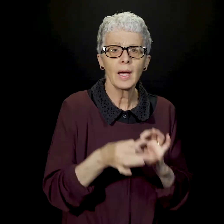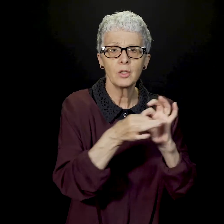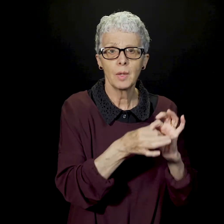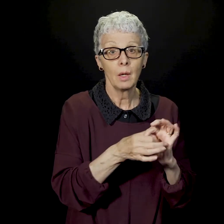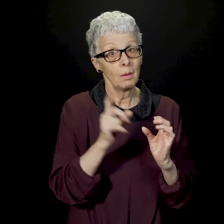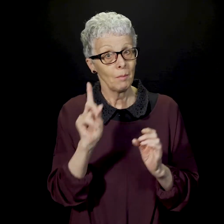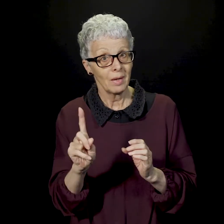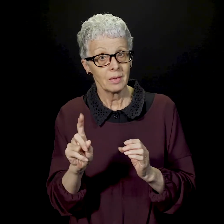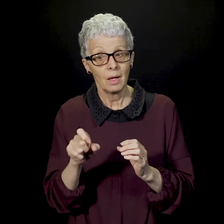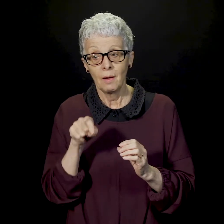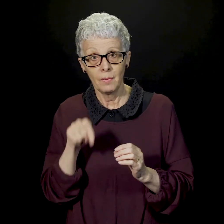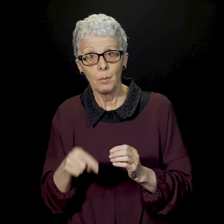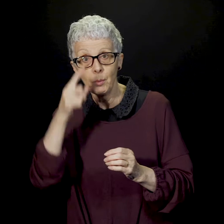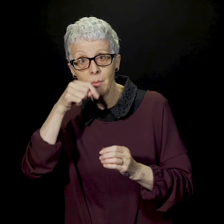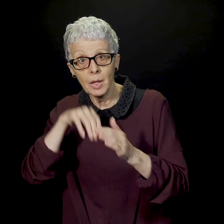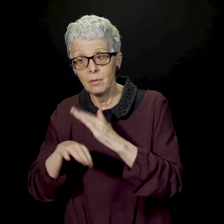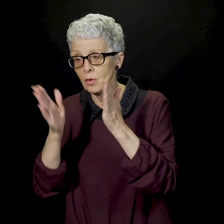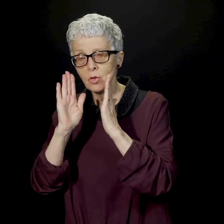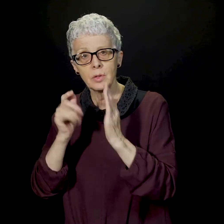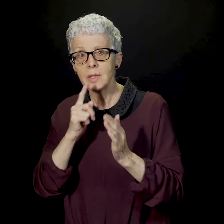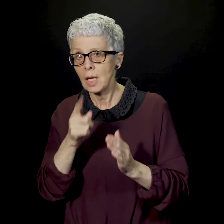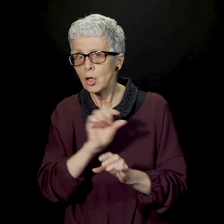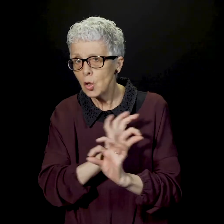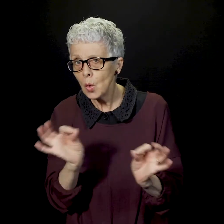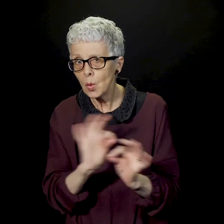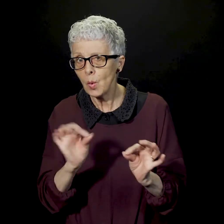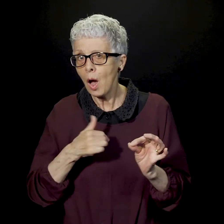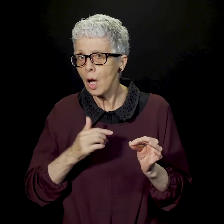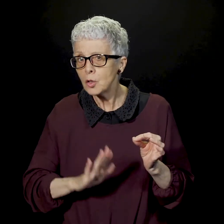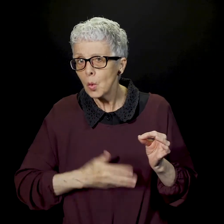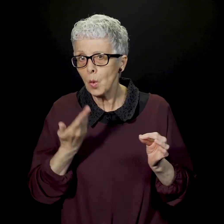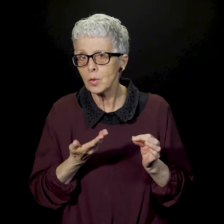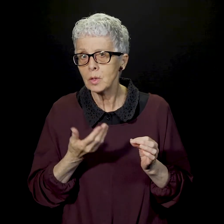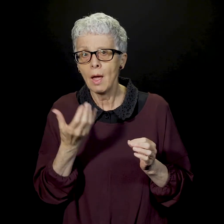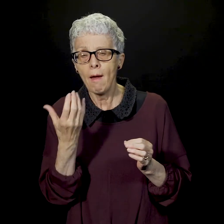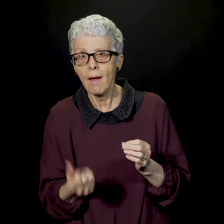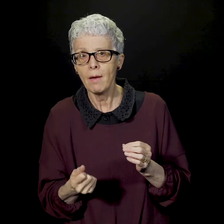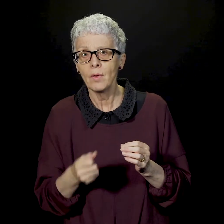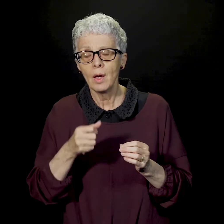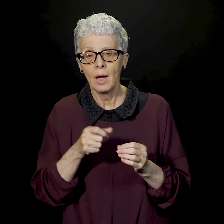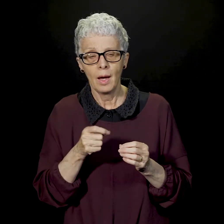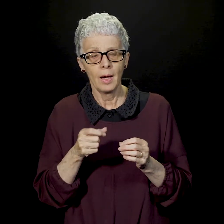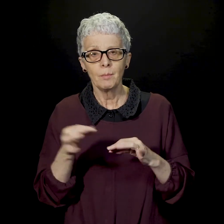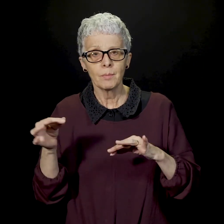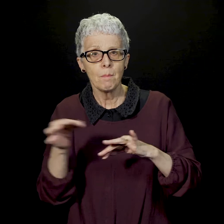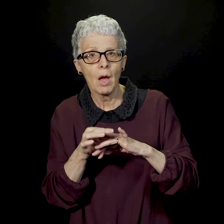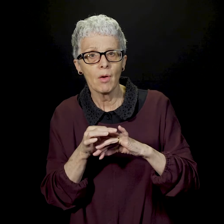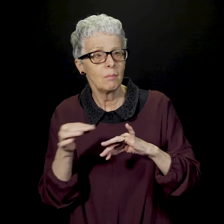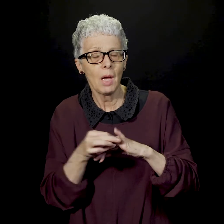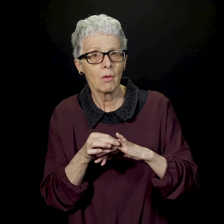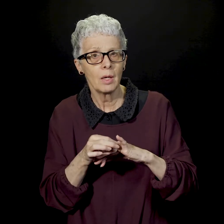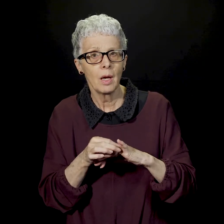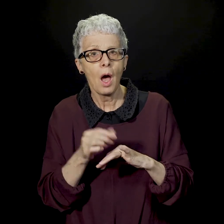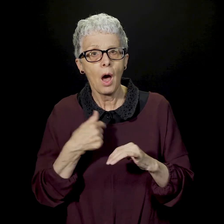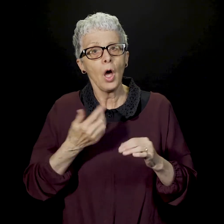they are going, I'm not gonna go with that drift. I'm not gonna go with that drift. Jesus has set me free and I'm